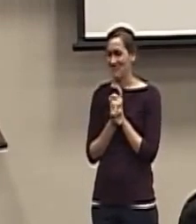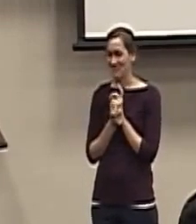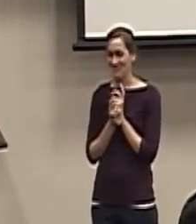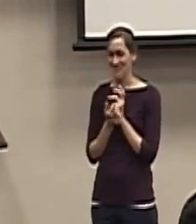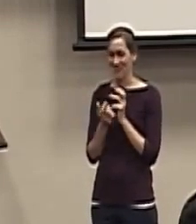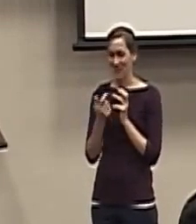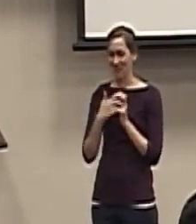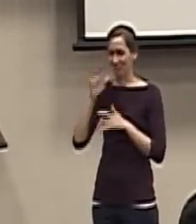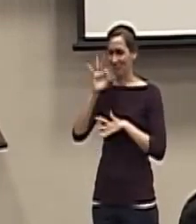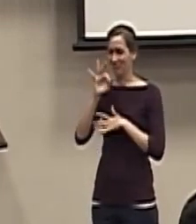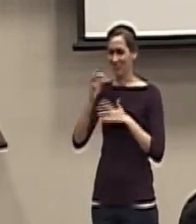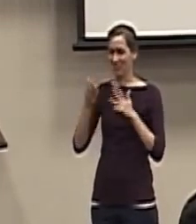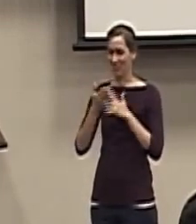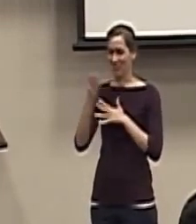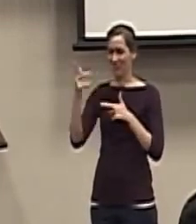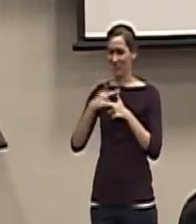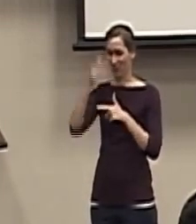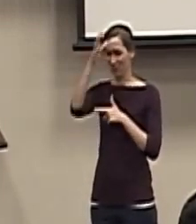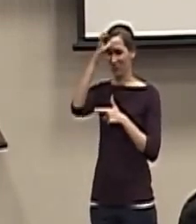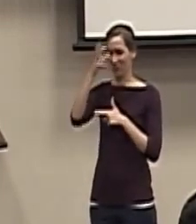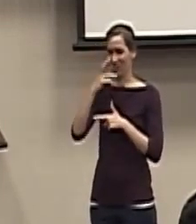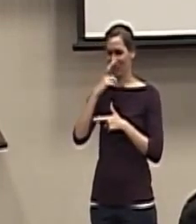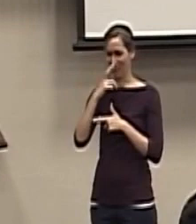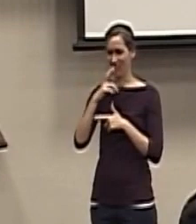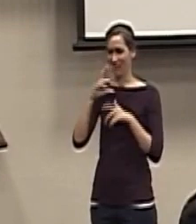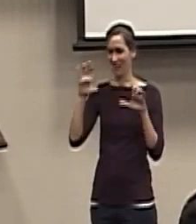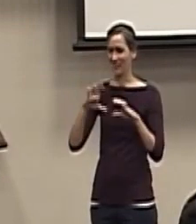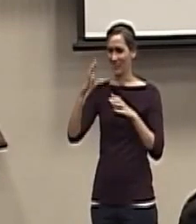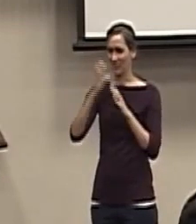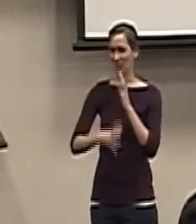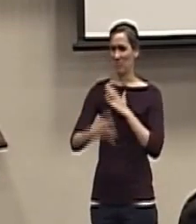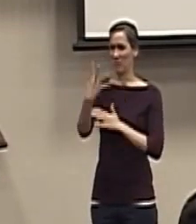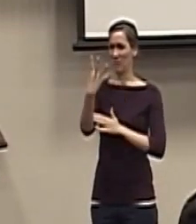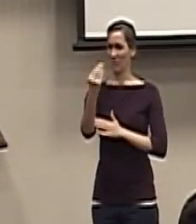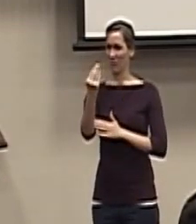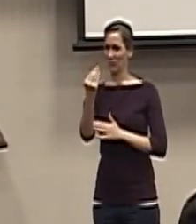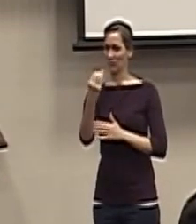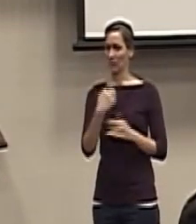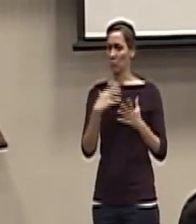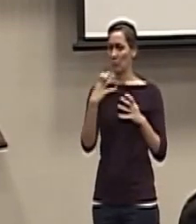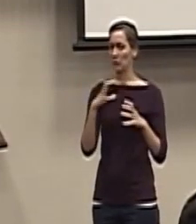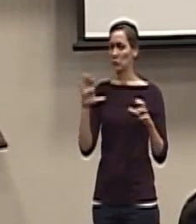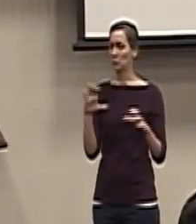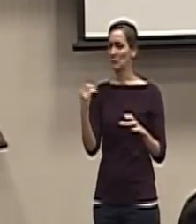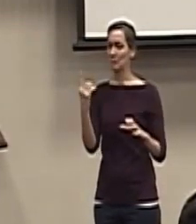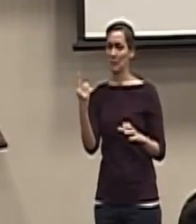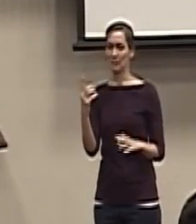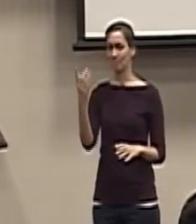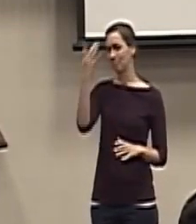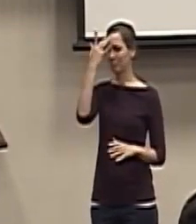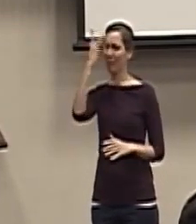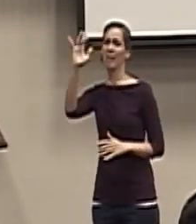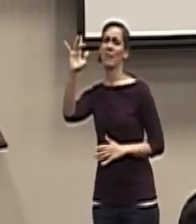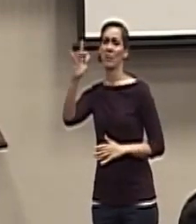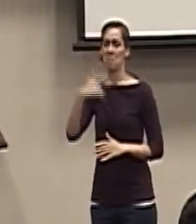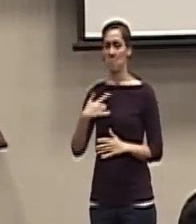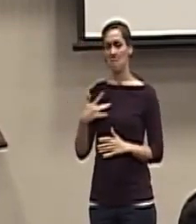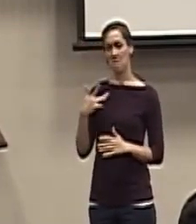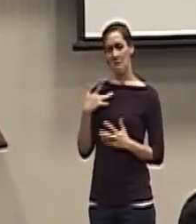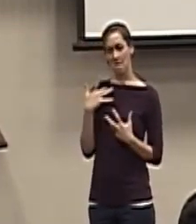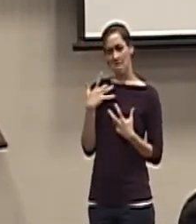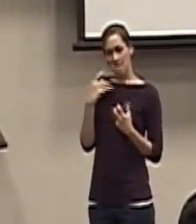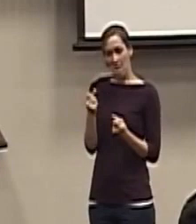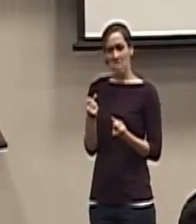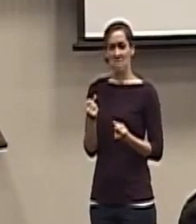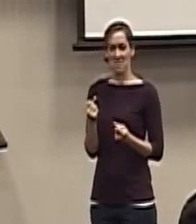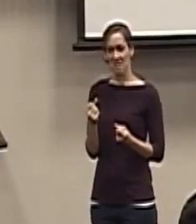through the book of 1 Corinthians, and I'd hit chapter 14, and I wanted to do something clever. I was confident enough in myself to try to get clever,